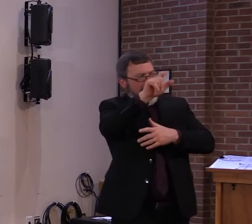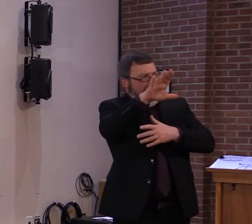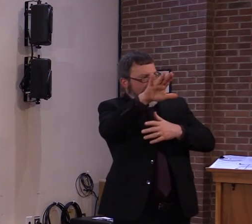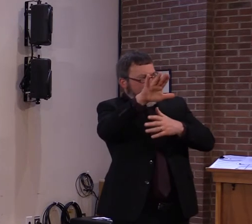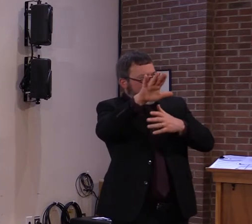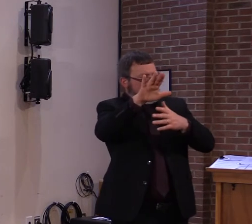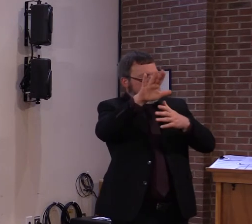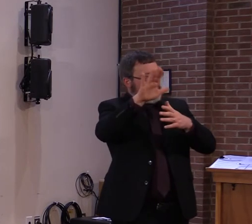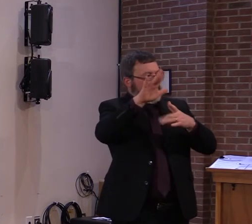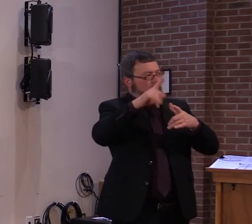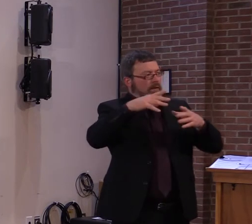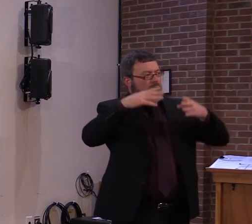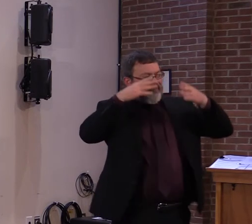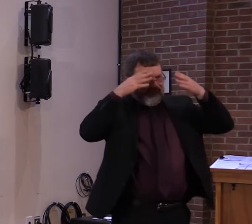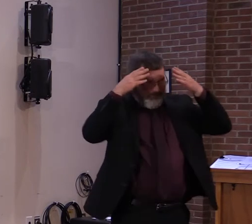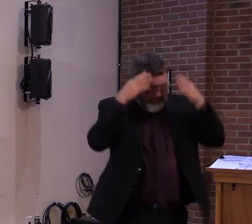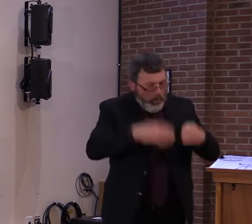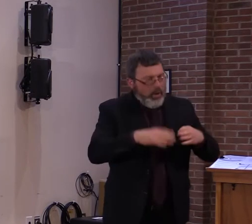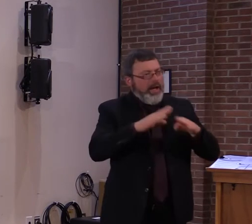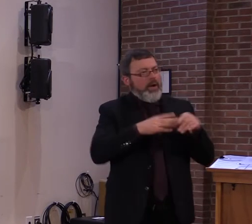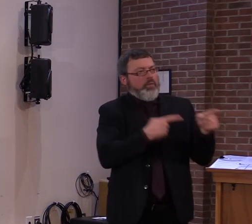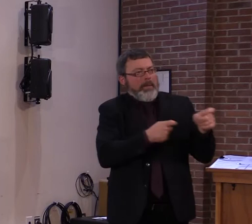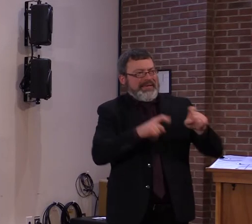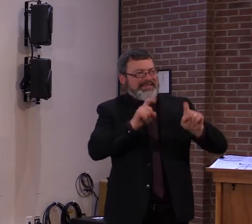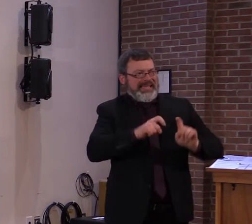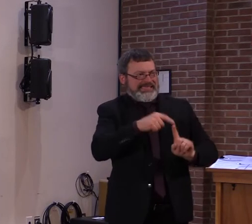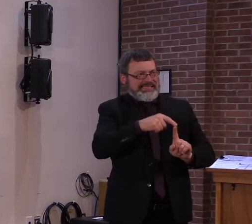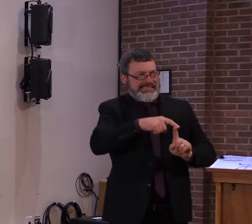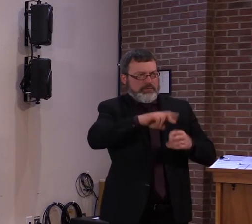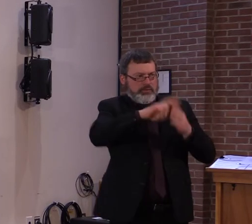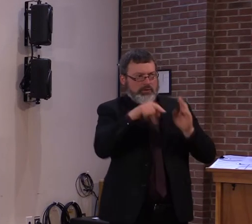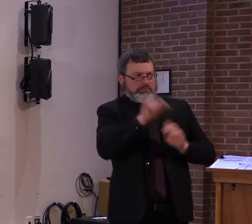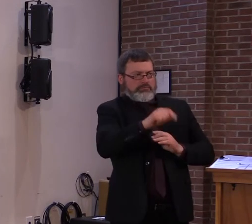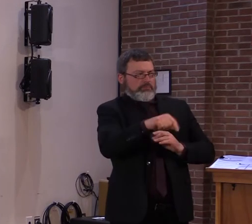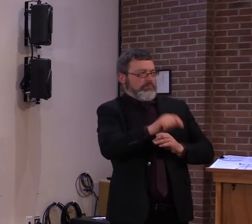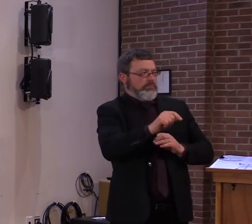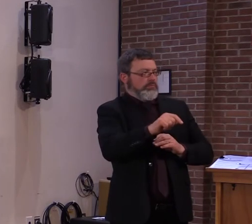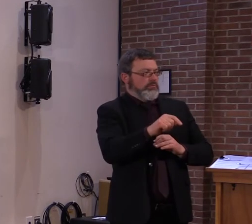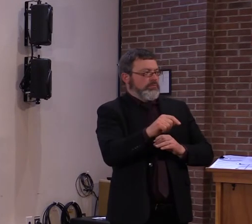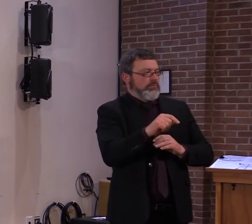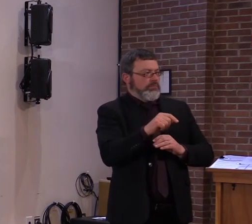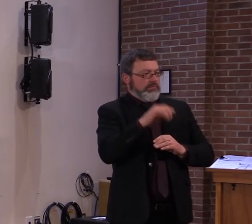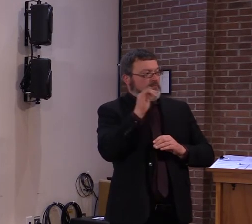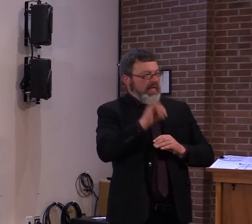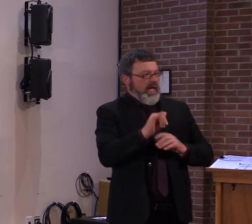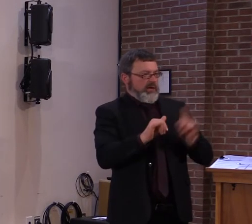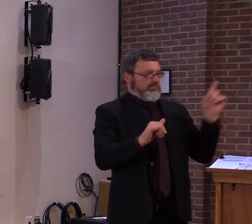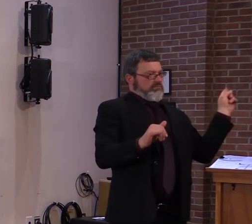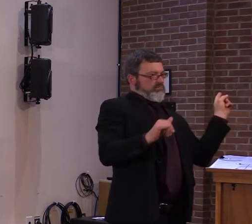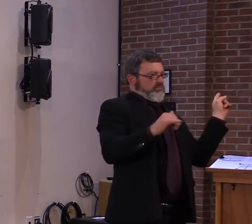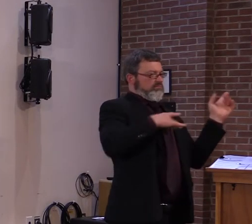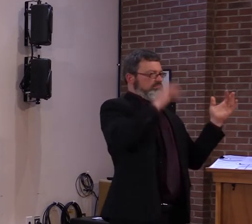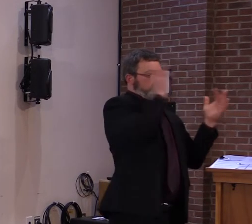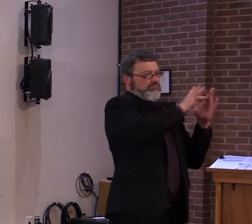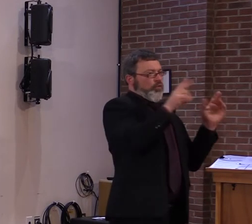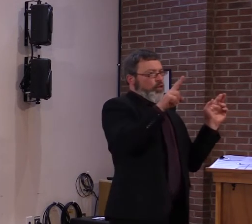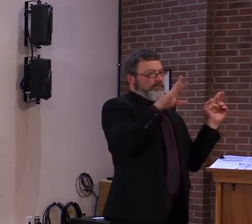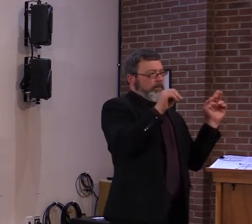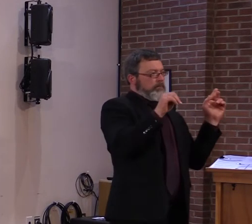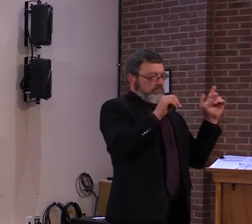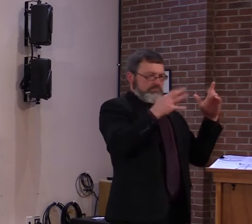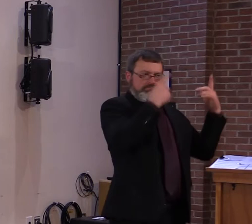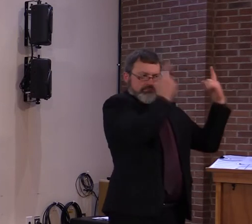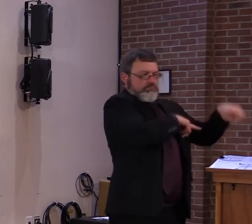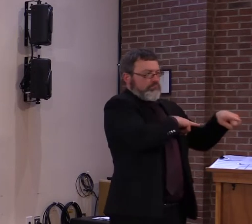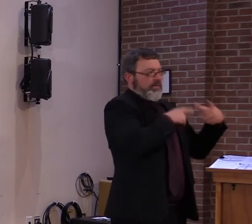turnarounds. I met with the UVM network. They have agreed to do that, to move to